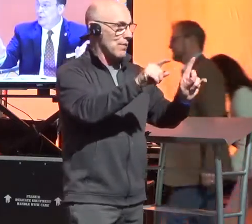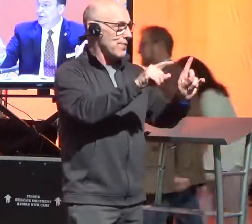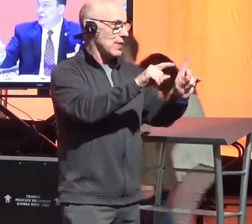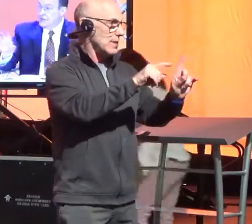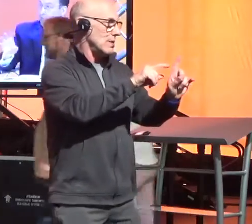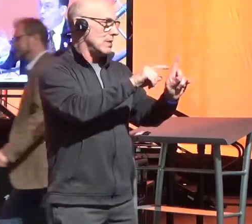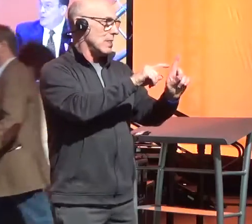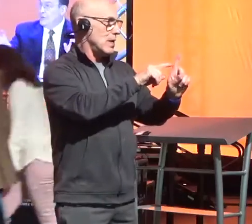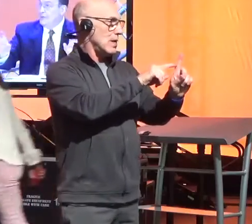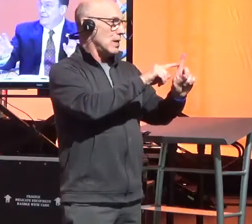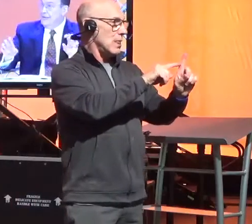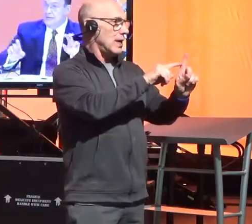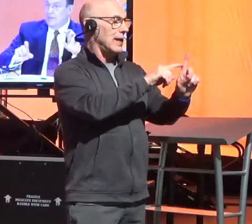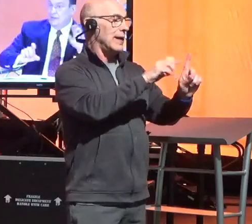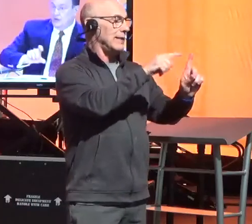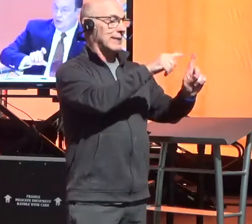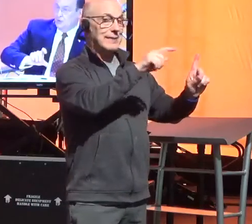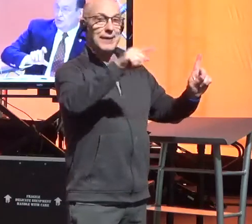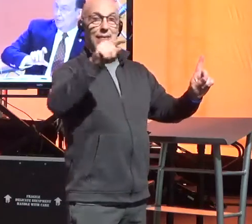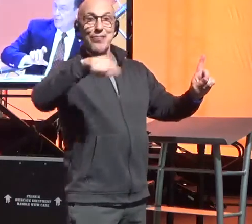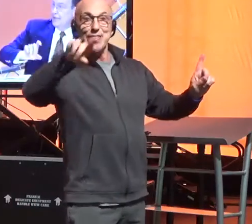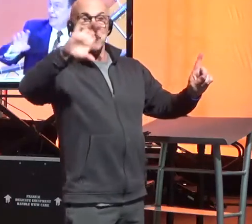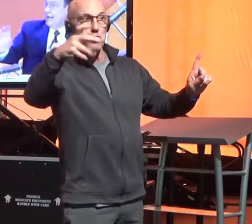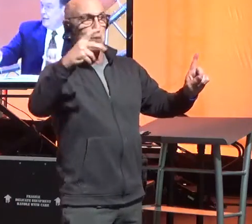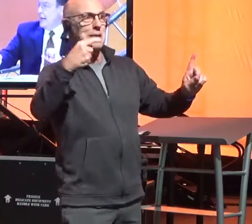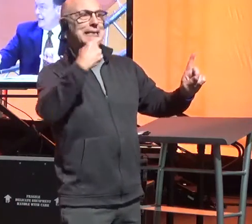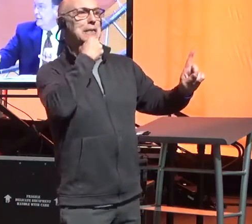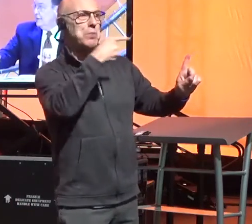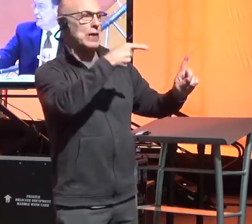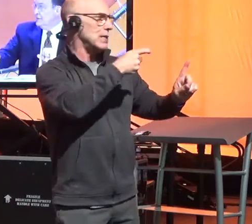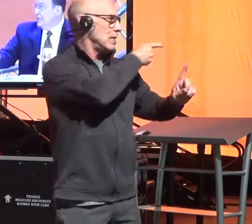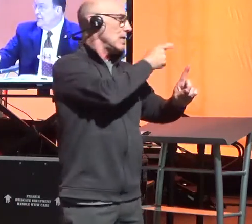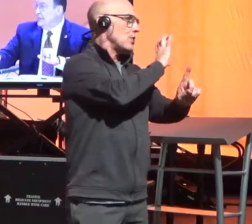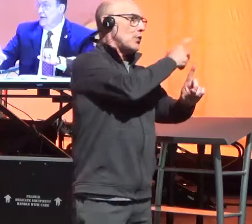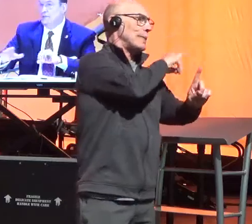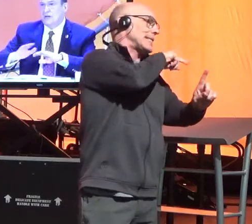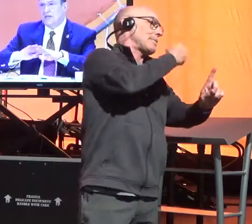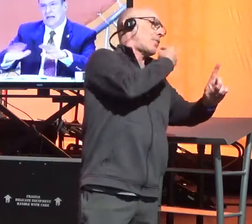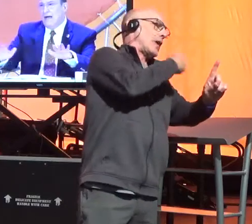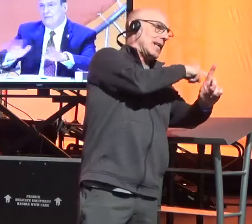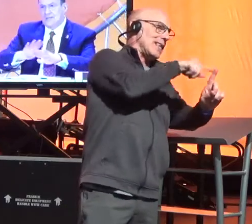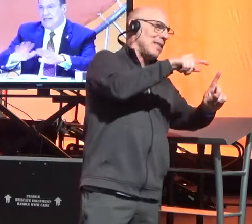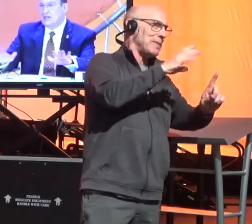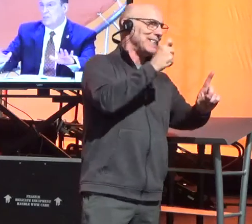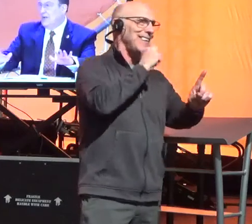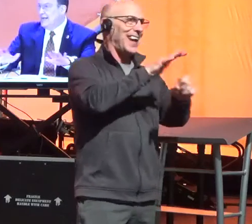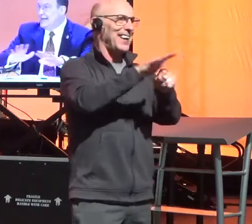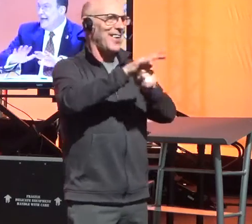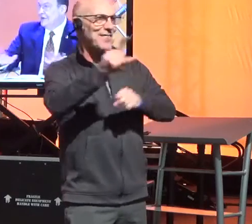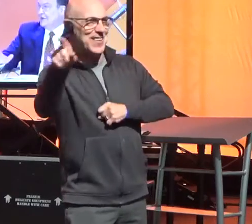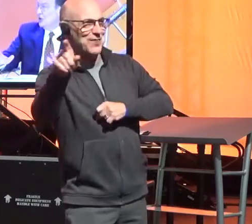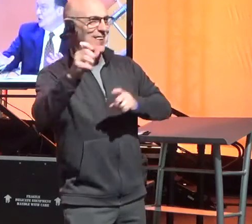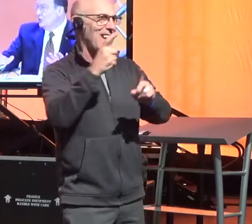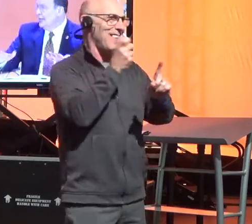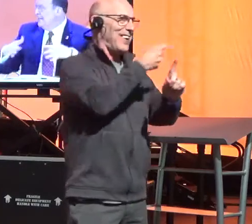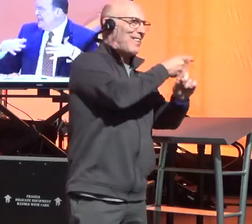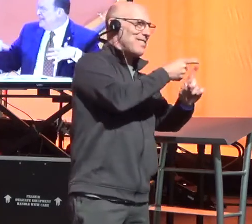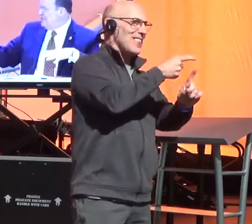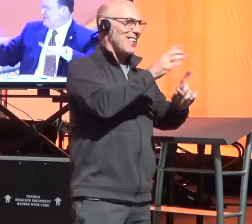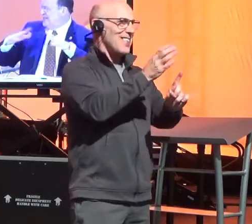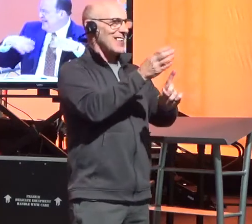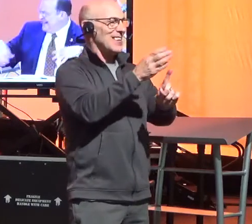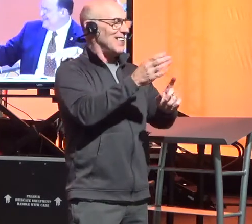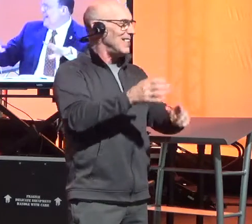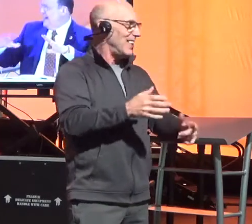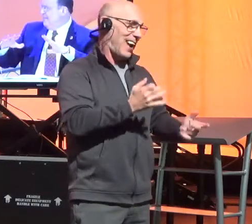people disappointed that he's been to something and not something enough. So I've seen this playing out at the local level, not